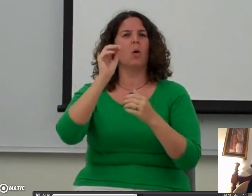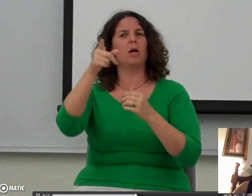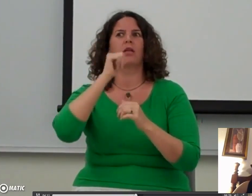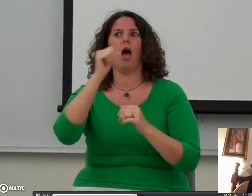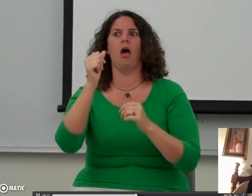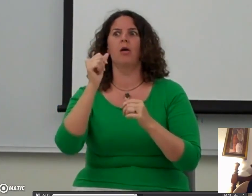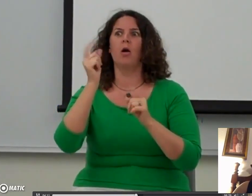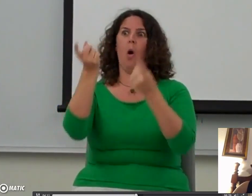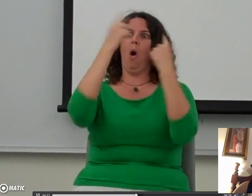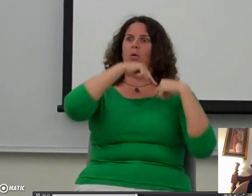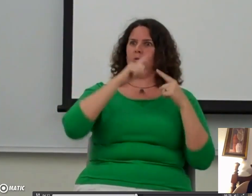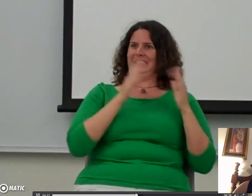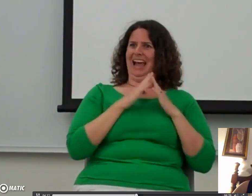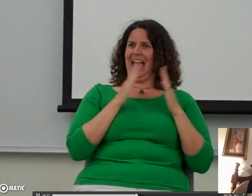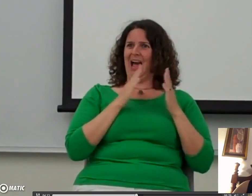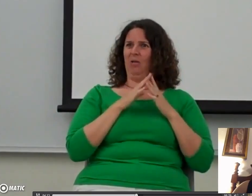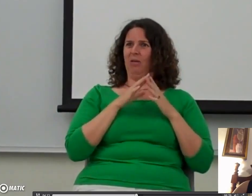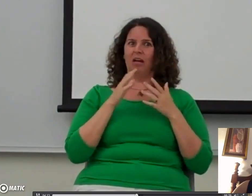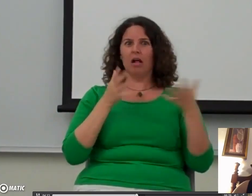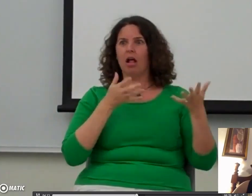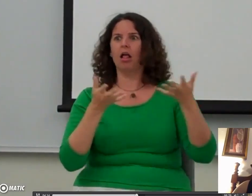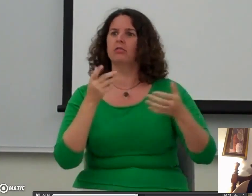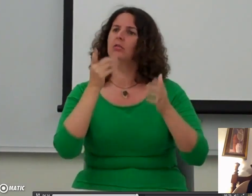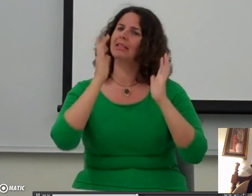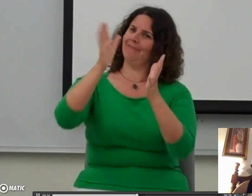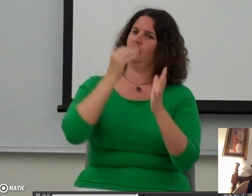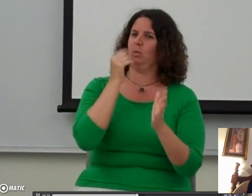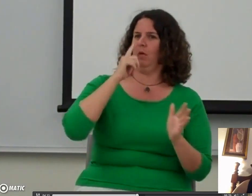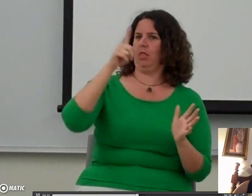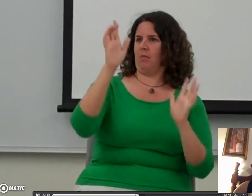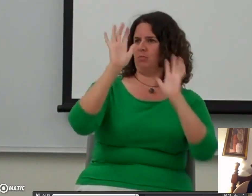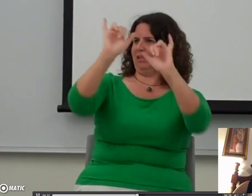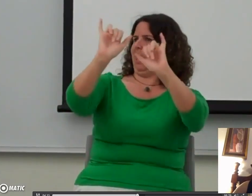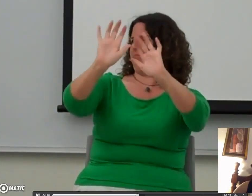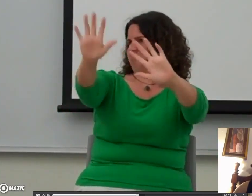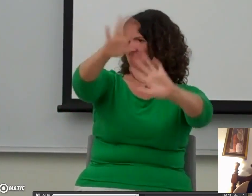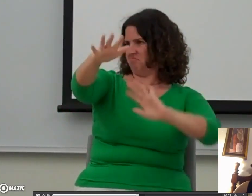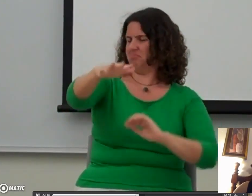meat there for the bears. So that way the bears won't come to town. They'll kind of keep them isolated in that area.